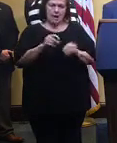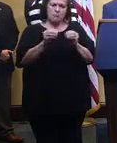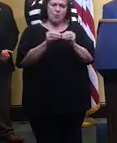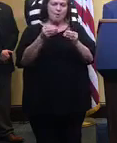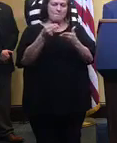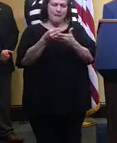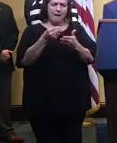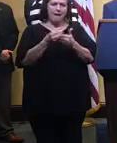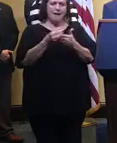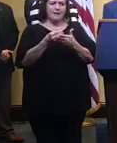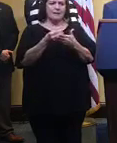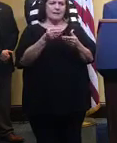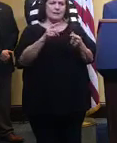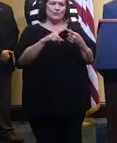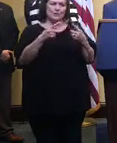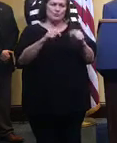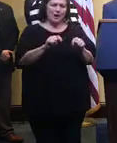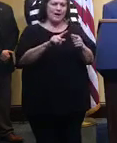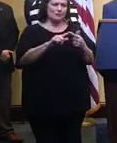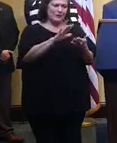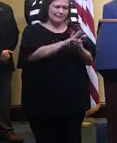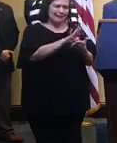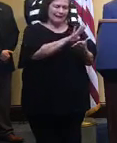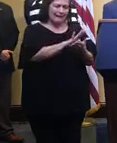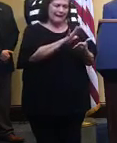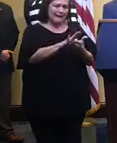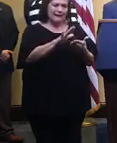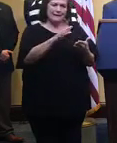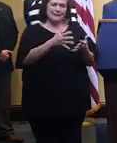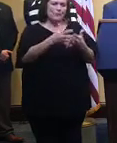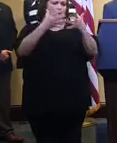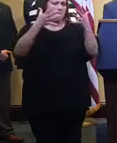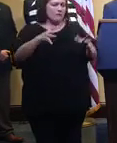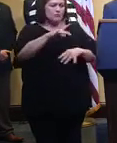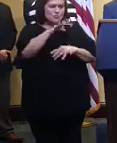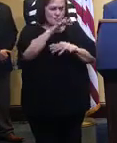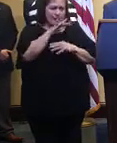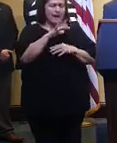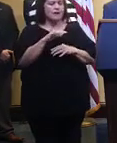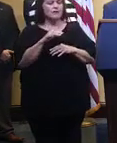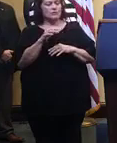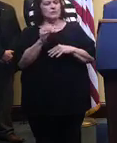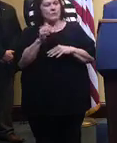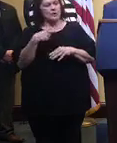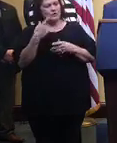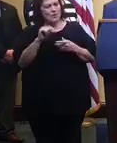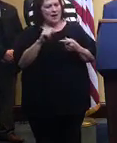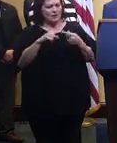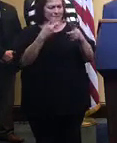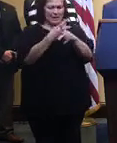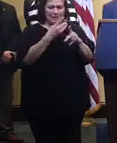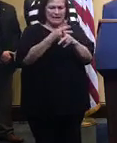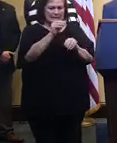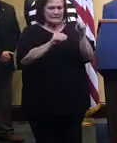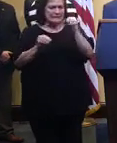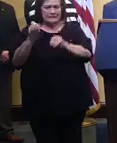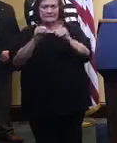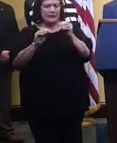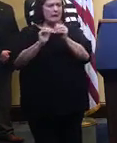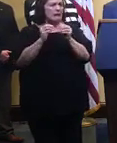we wait to see how we can prioritize our funding and available money so we can get rid of that